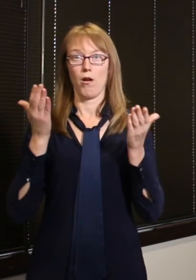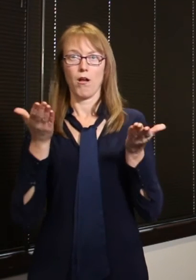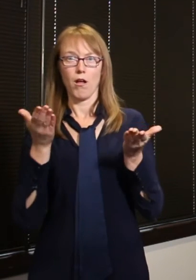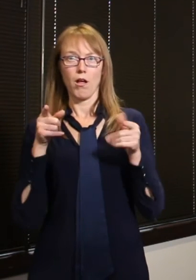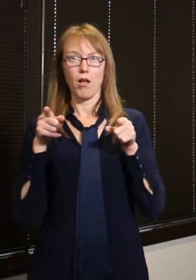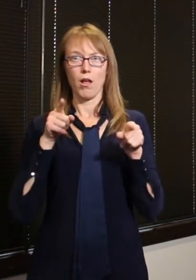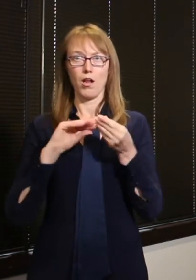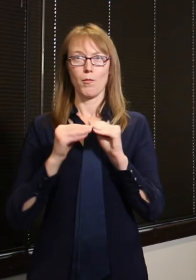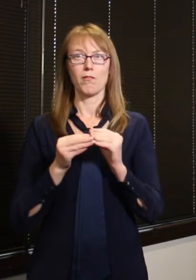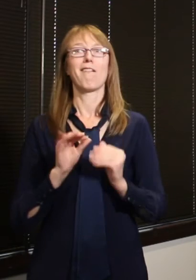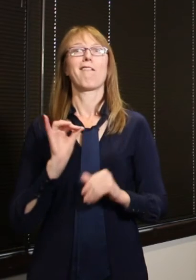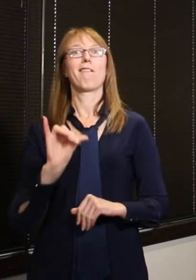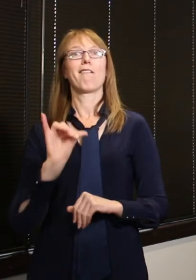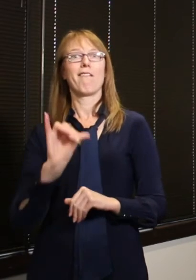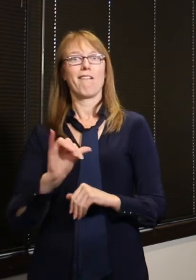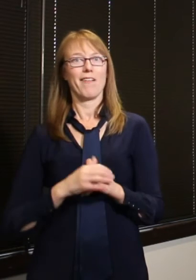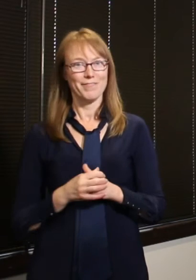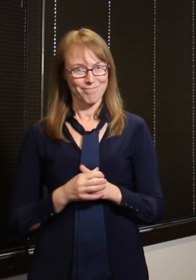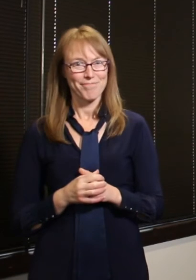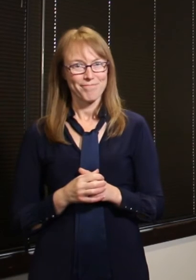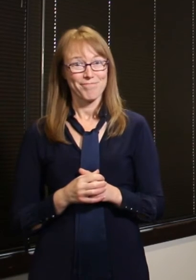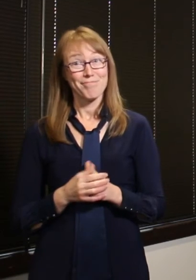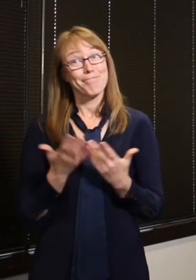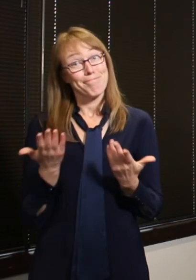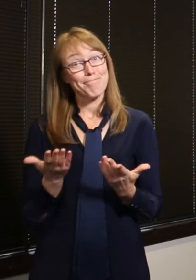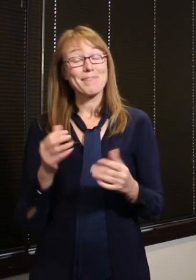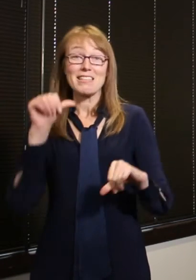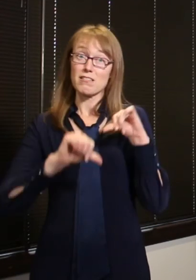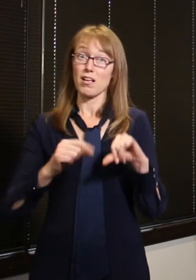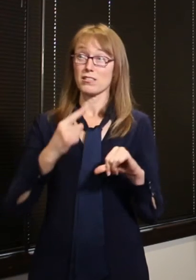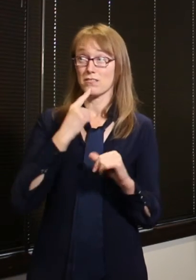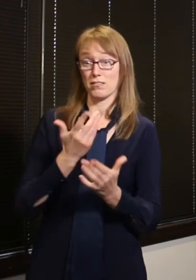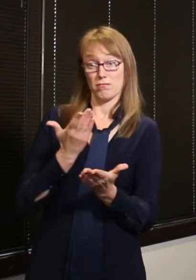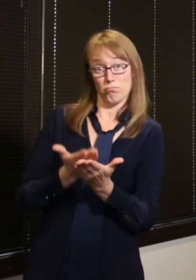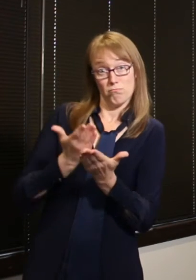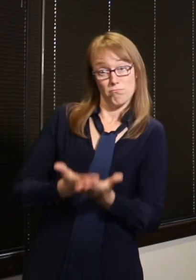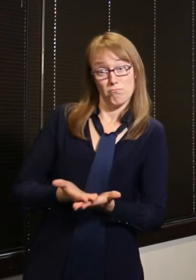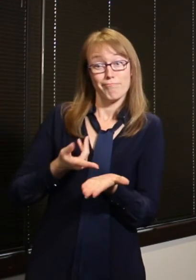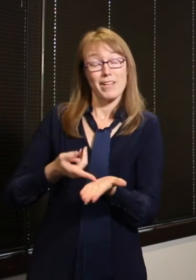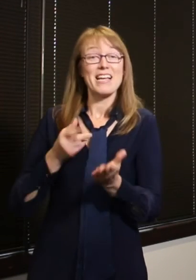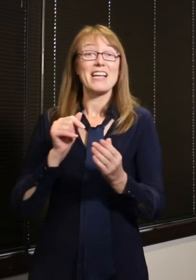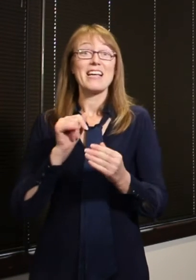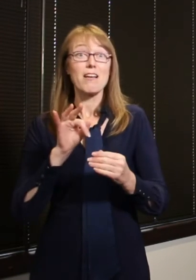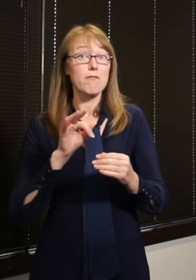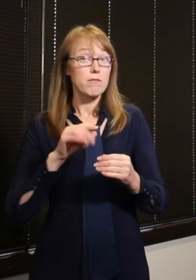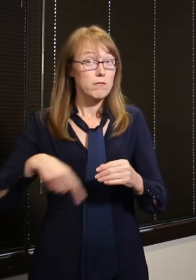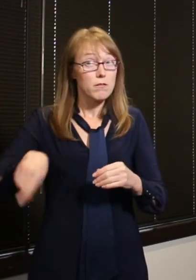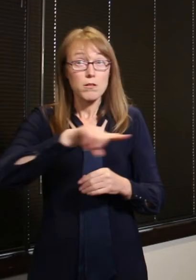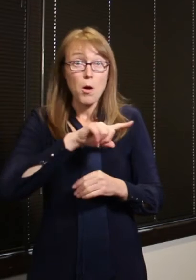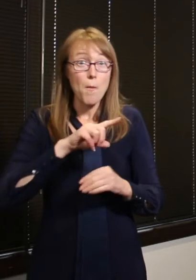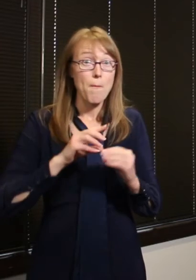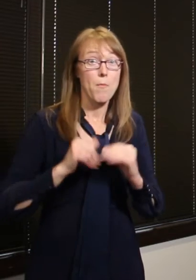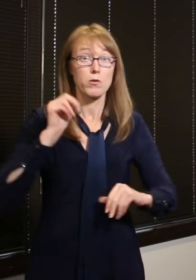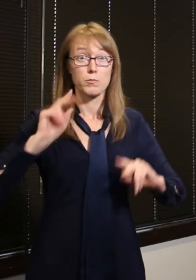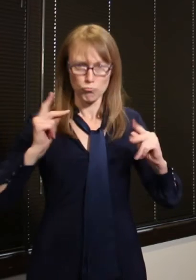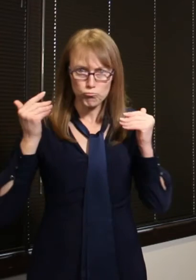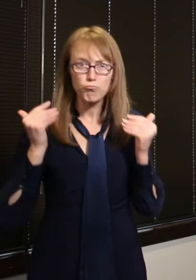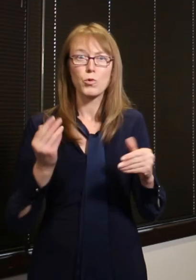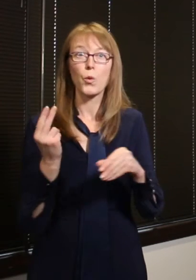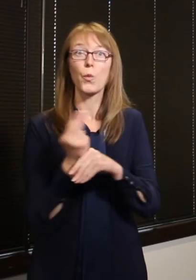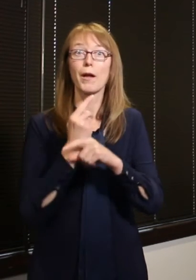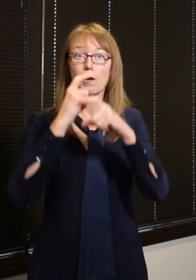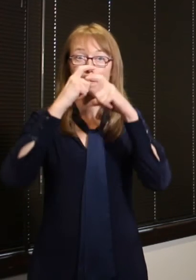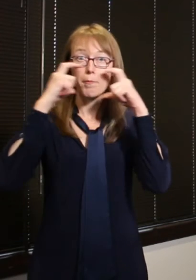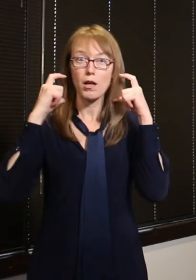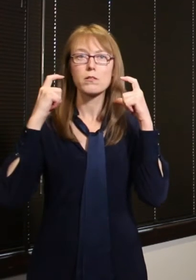there's a lot of good science out there that supports that notion that if the majority of people in the community wear a mask, you can effectively